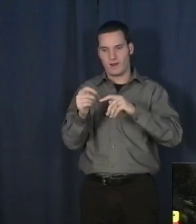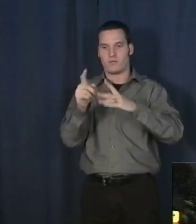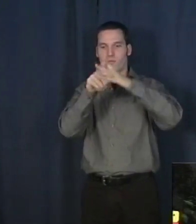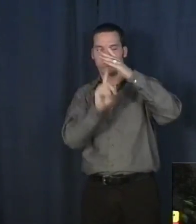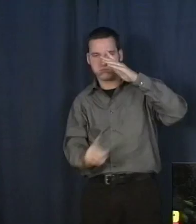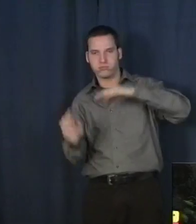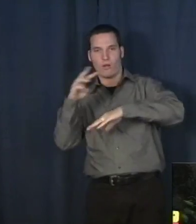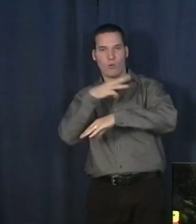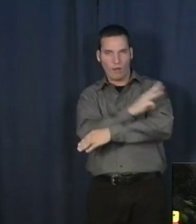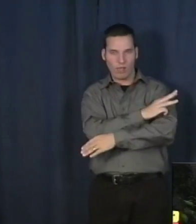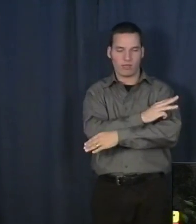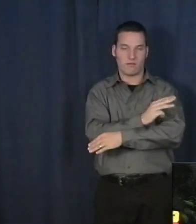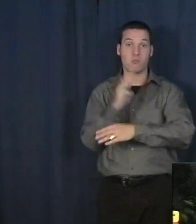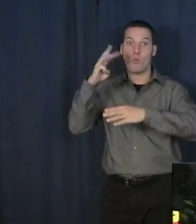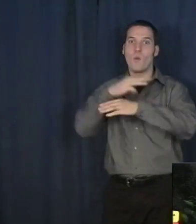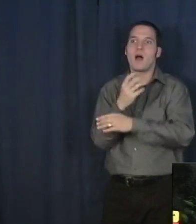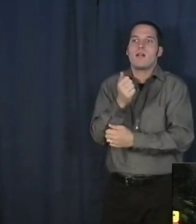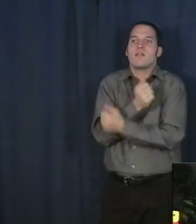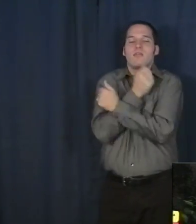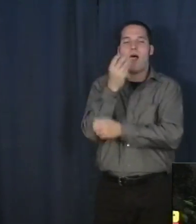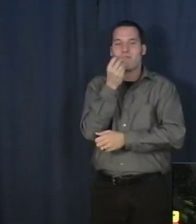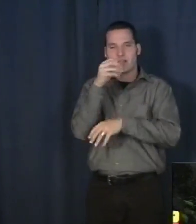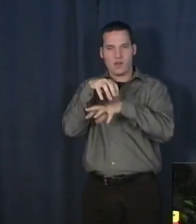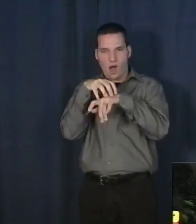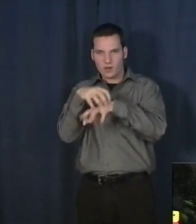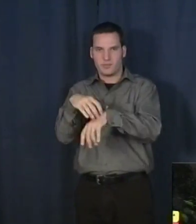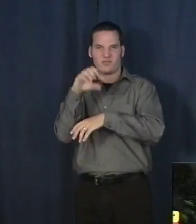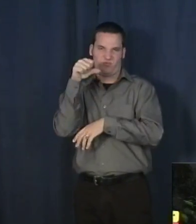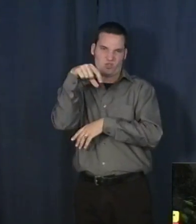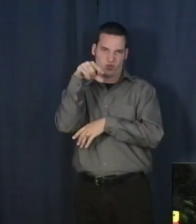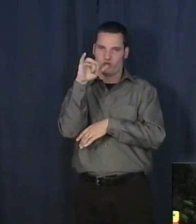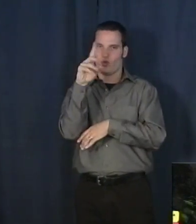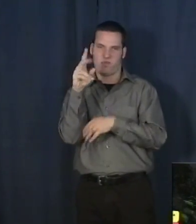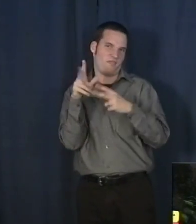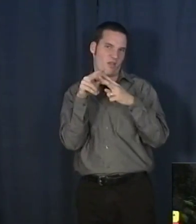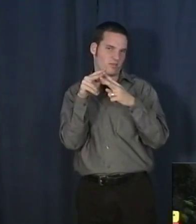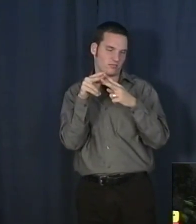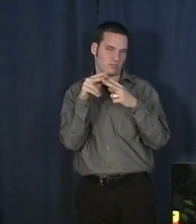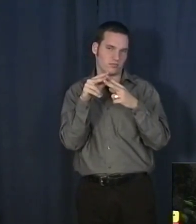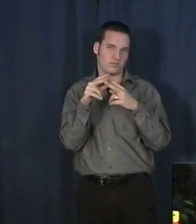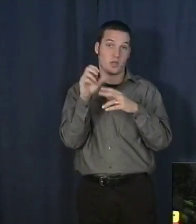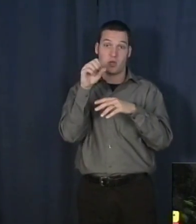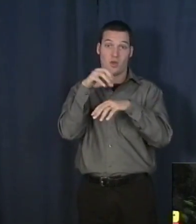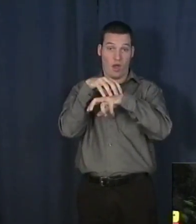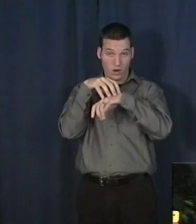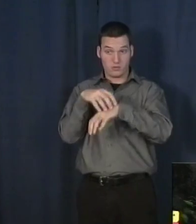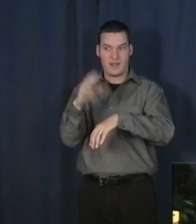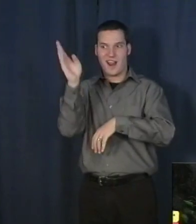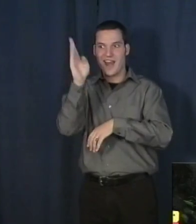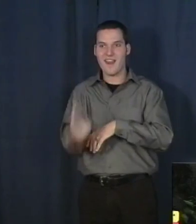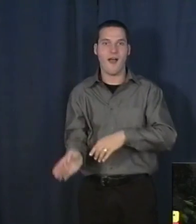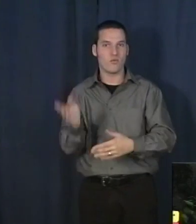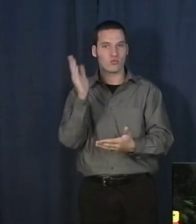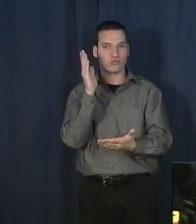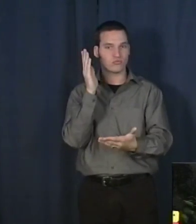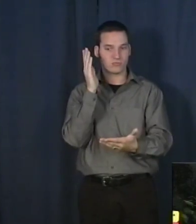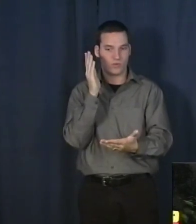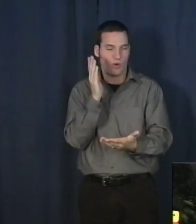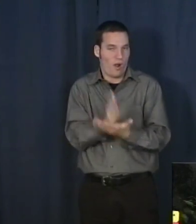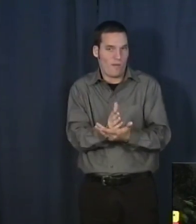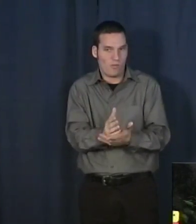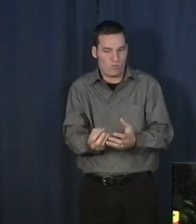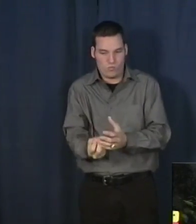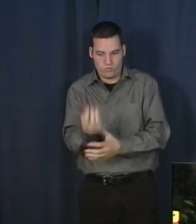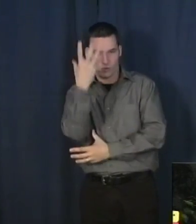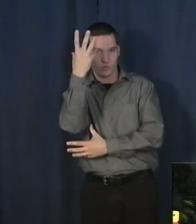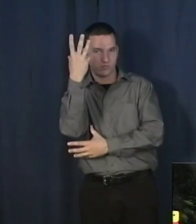whale. See, whales love to eat octopus or squid, either one. And squid and octopus never stop growing.